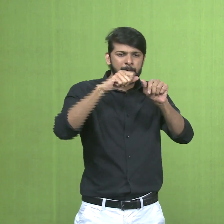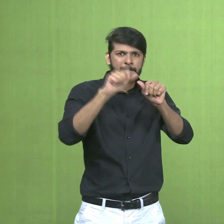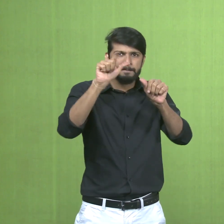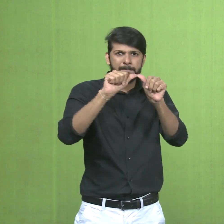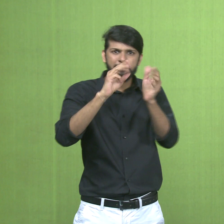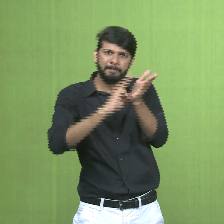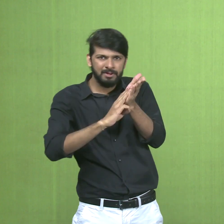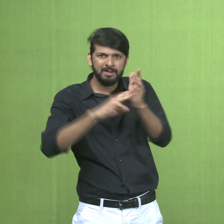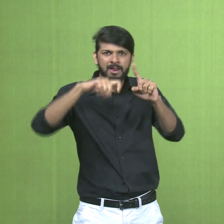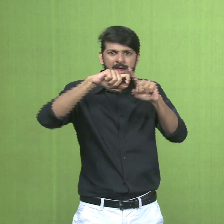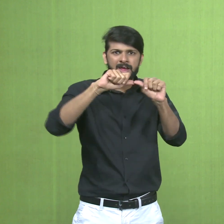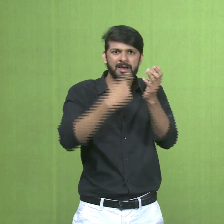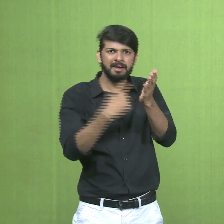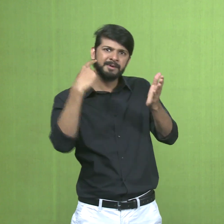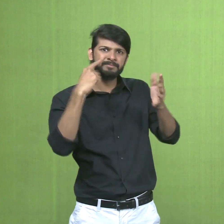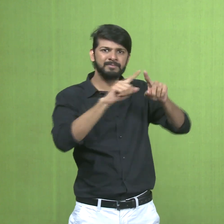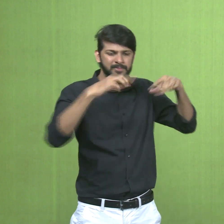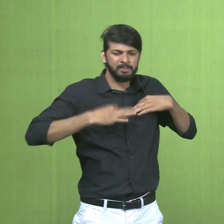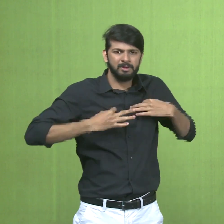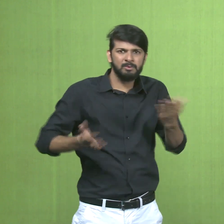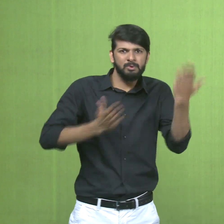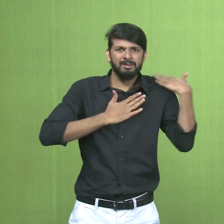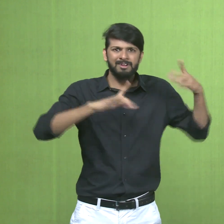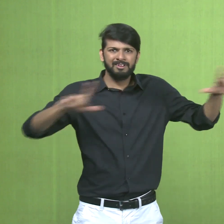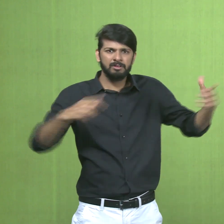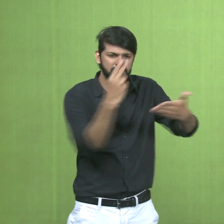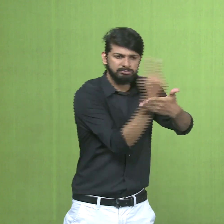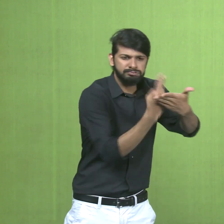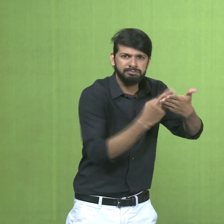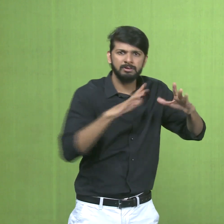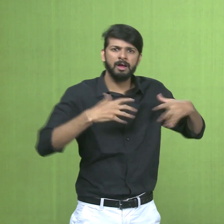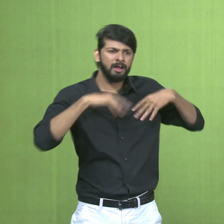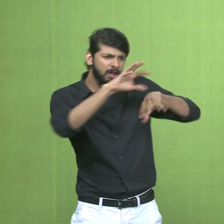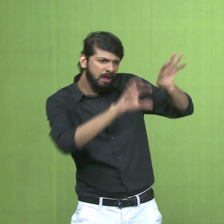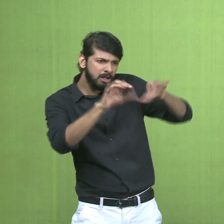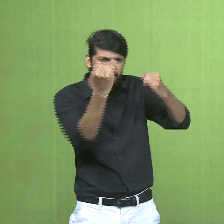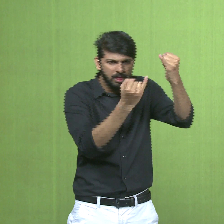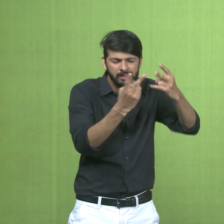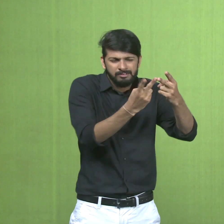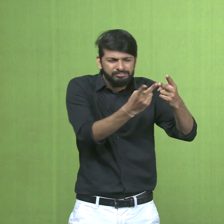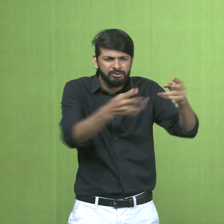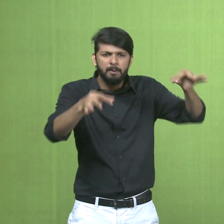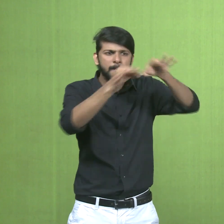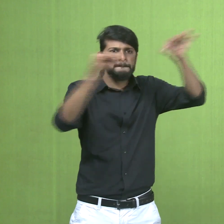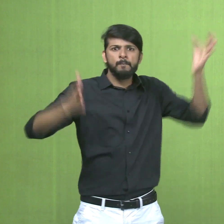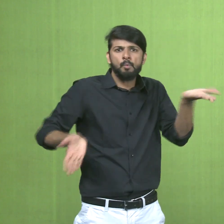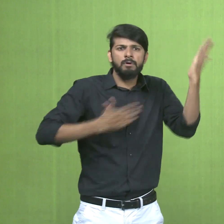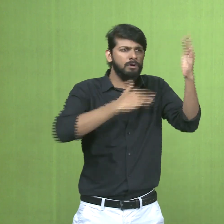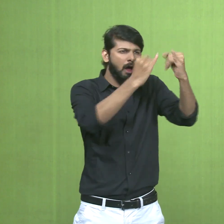and the textiles with kalamkari artwork was started being